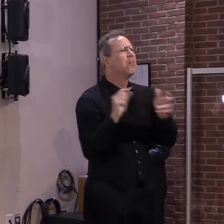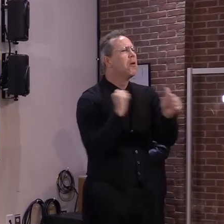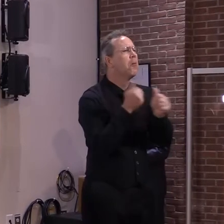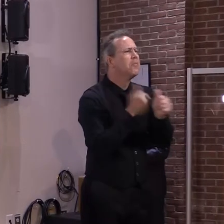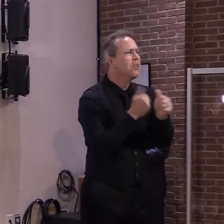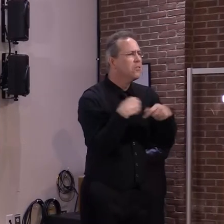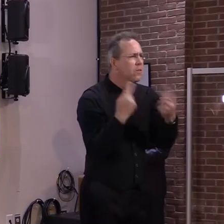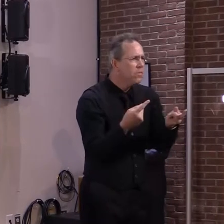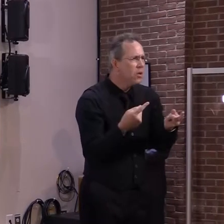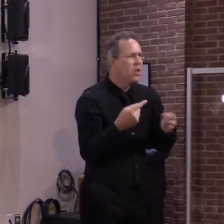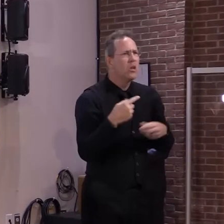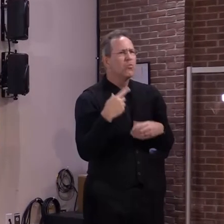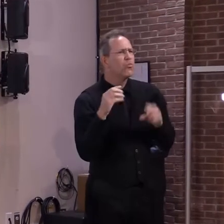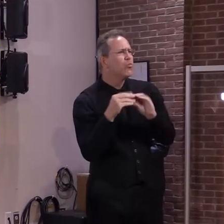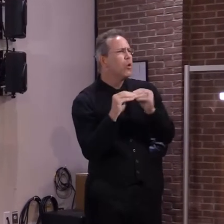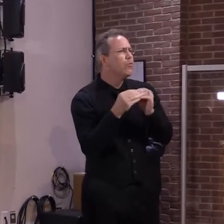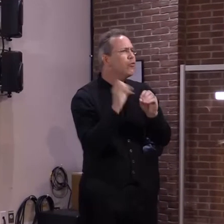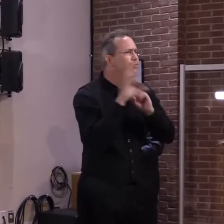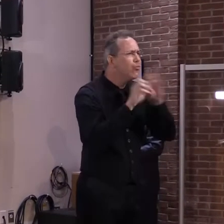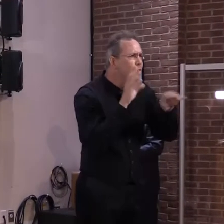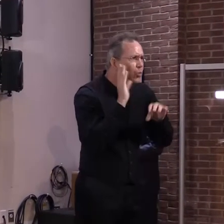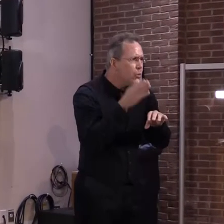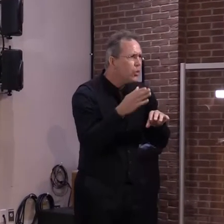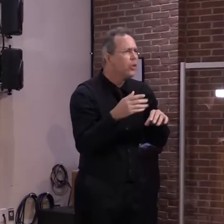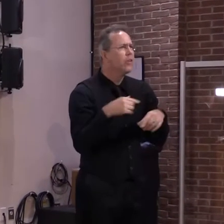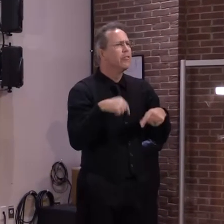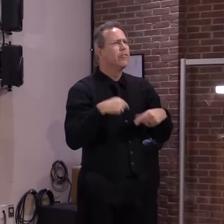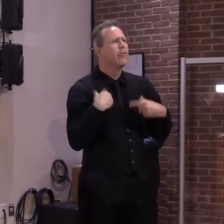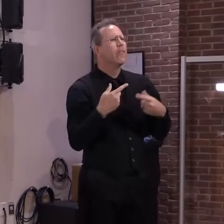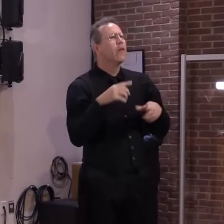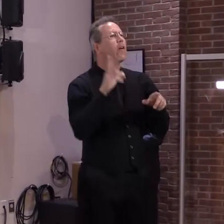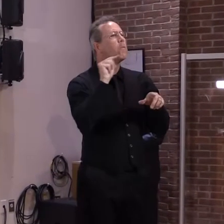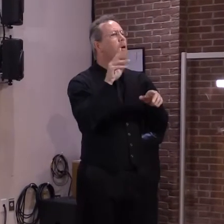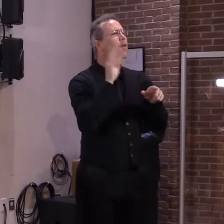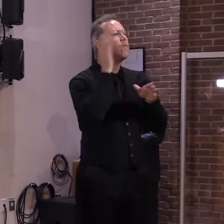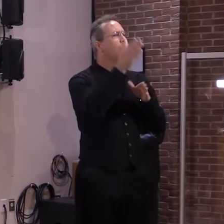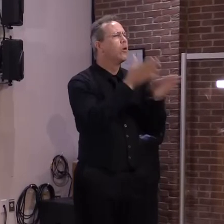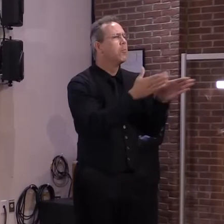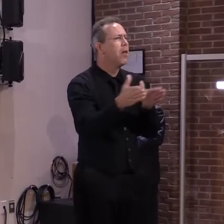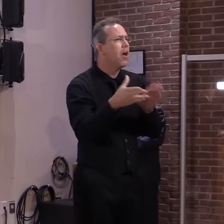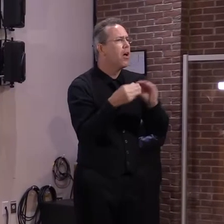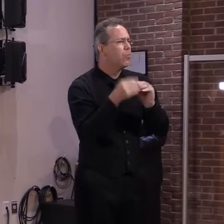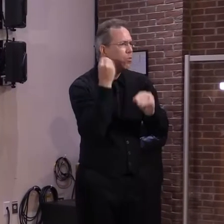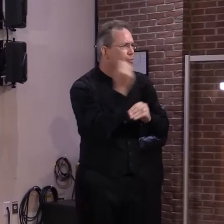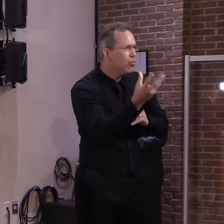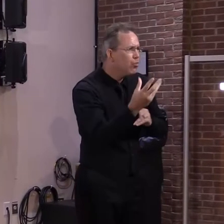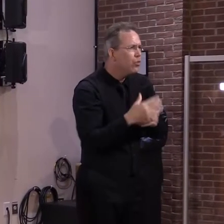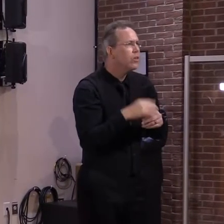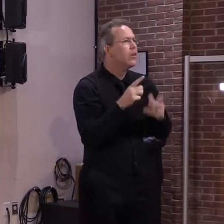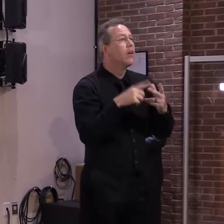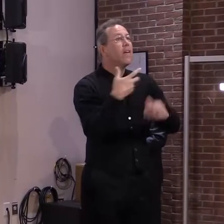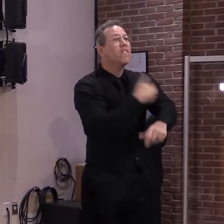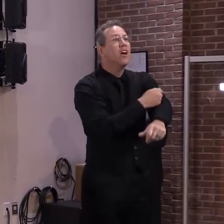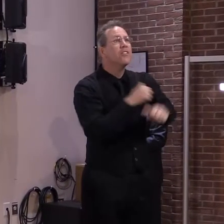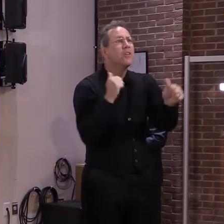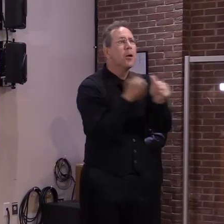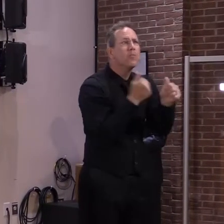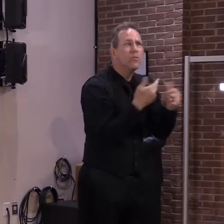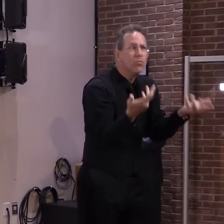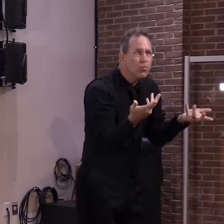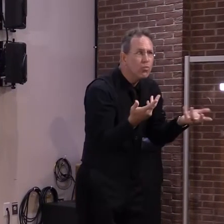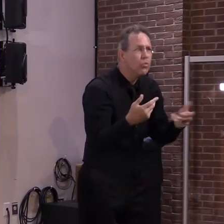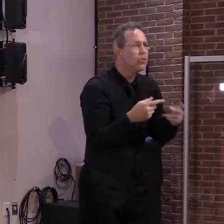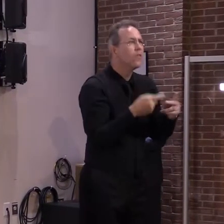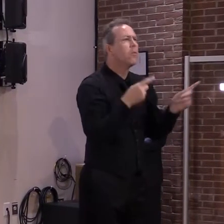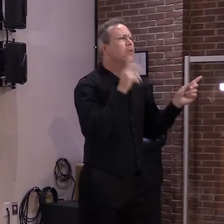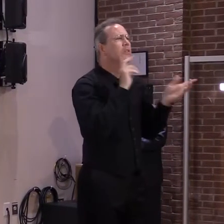update on our Vermont Forward progress, in addition to our usual vaccination update from Secretary Smith and a health update